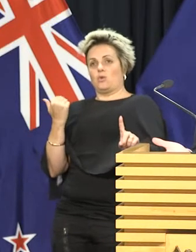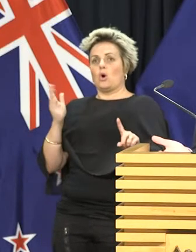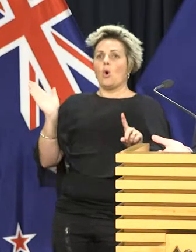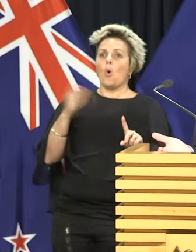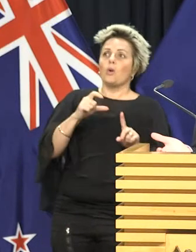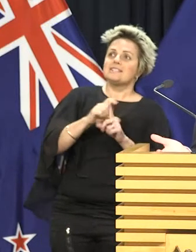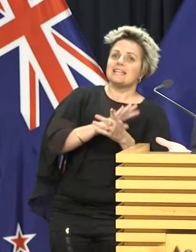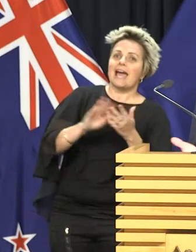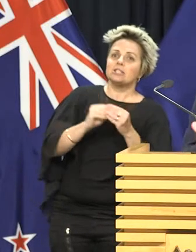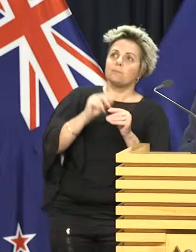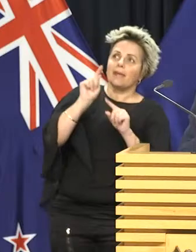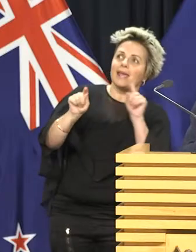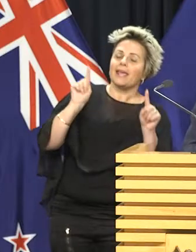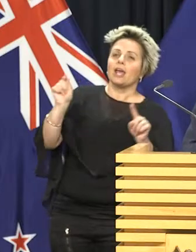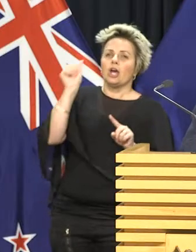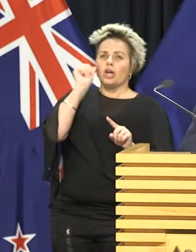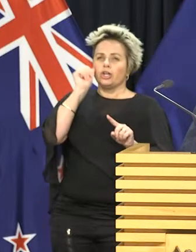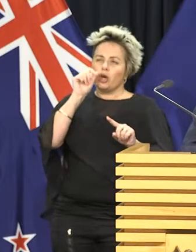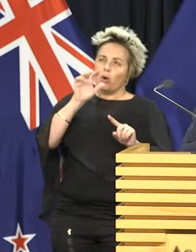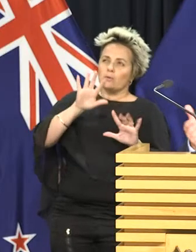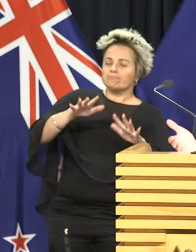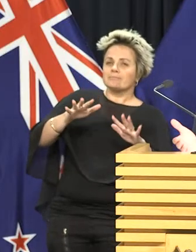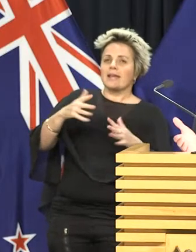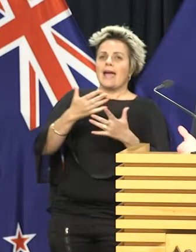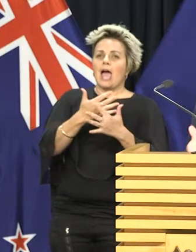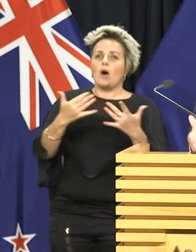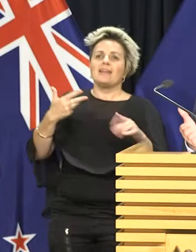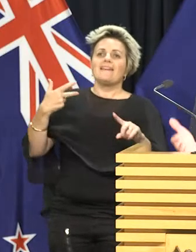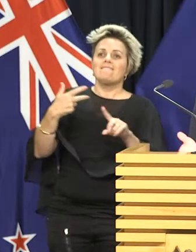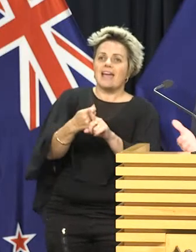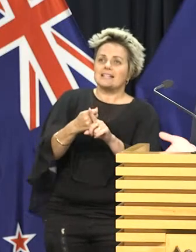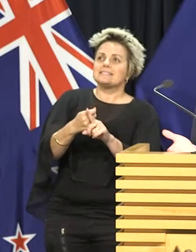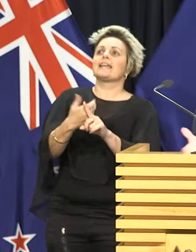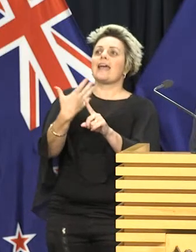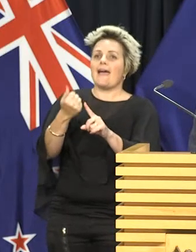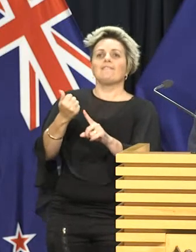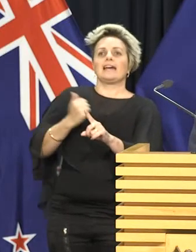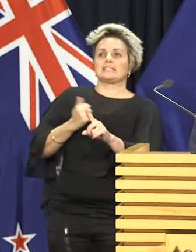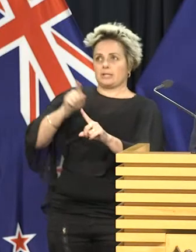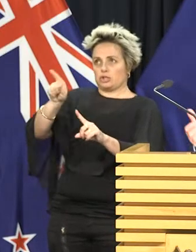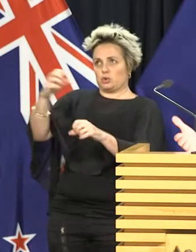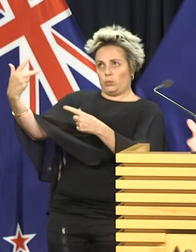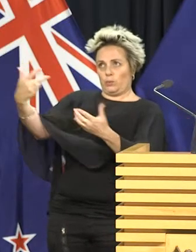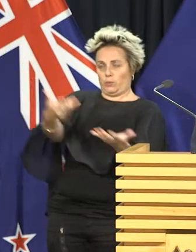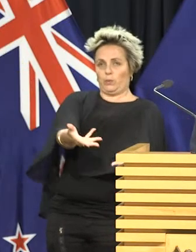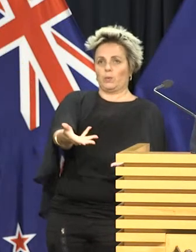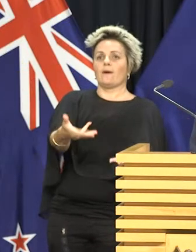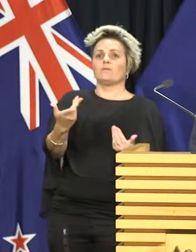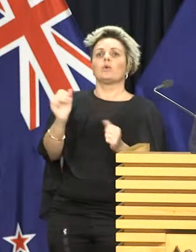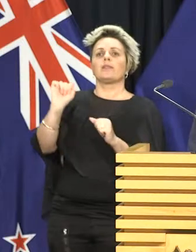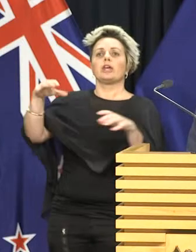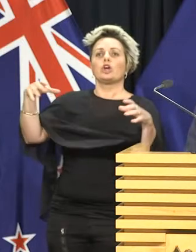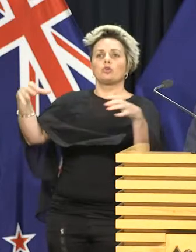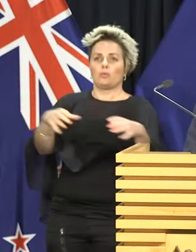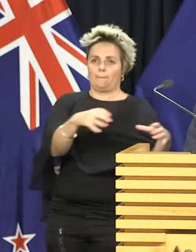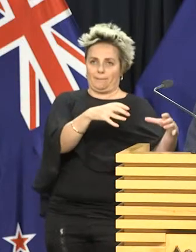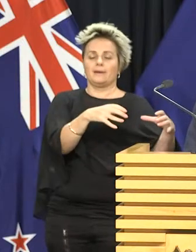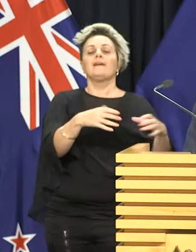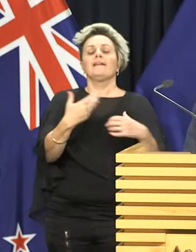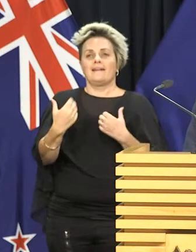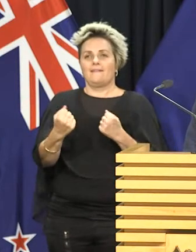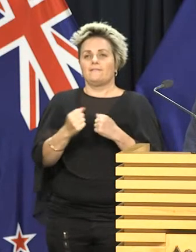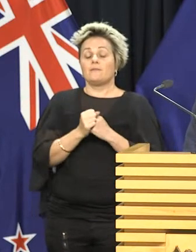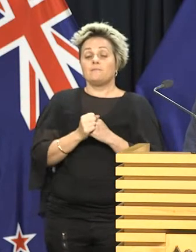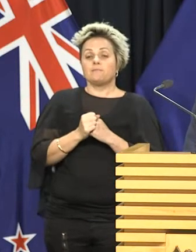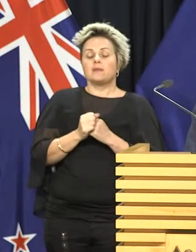an indication of the amount of vaccine over coming months that it will be expected to deliver for its population, so that we